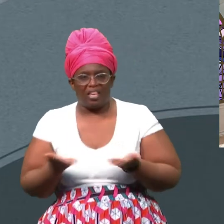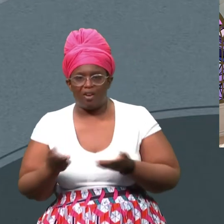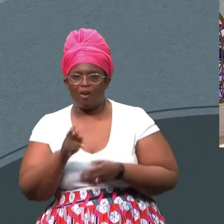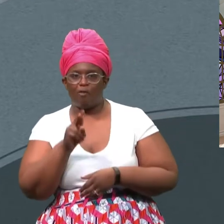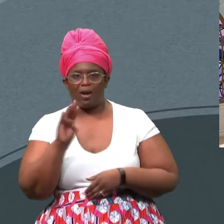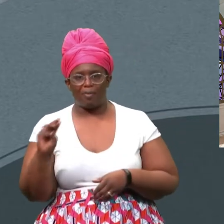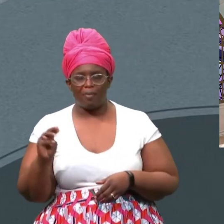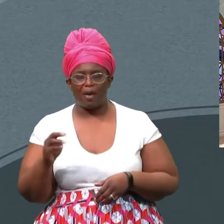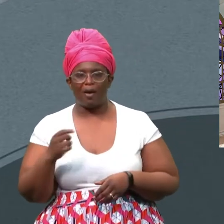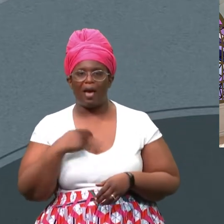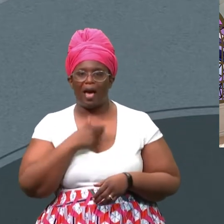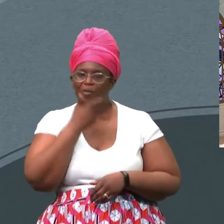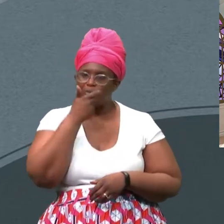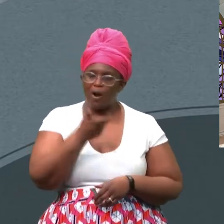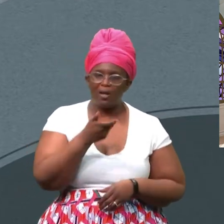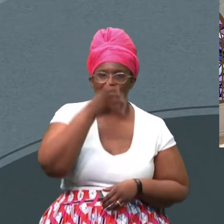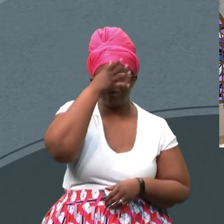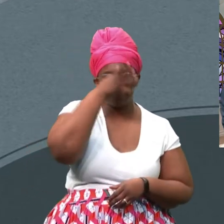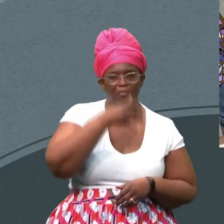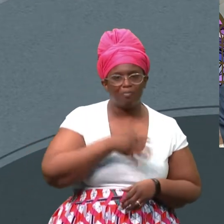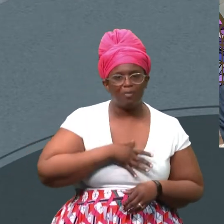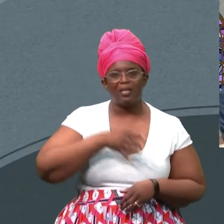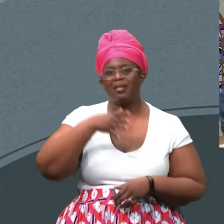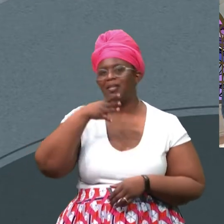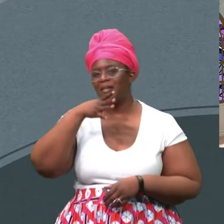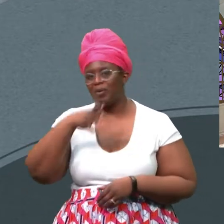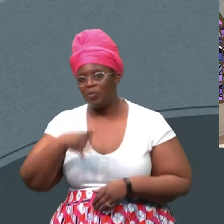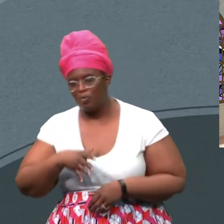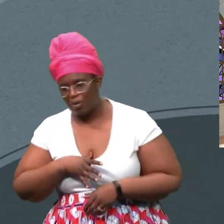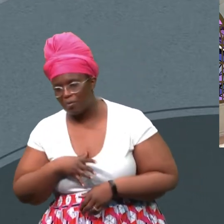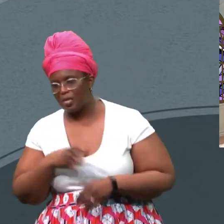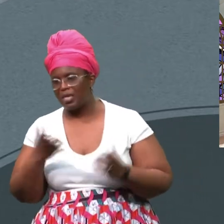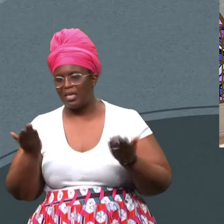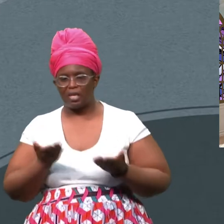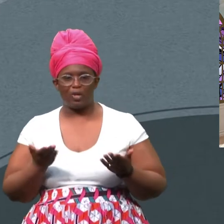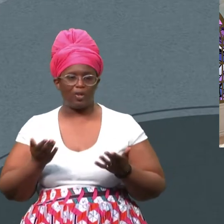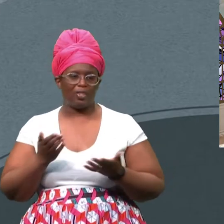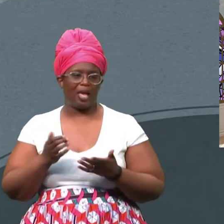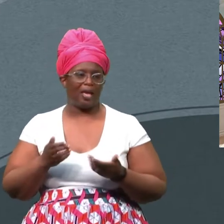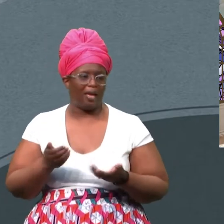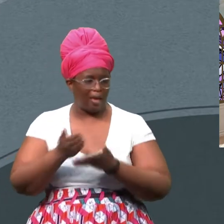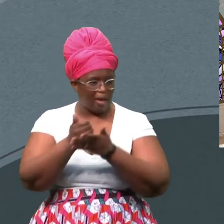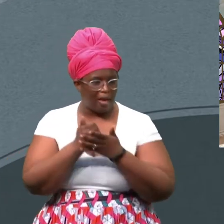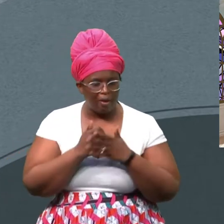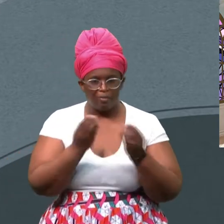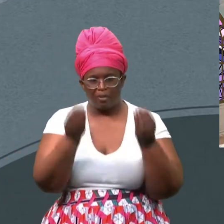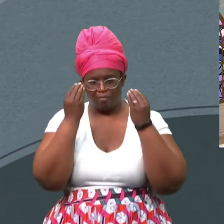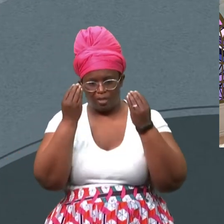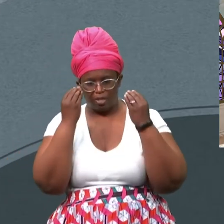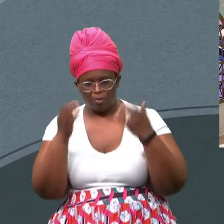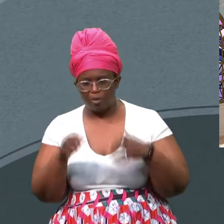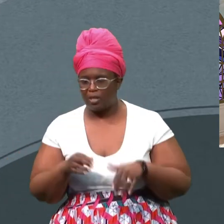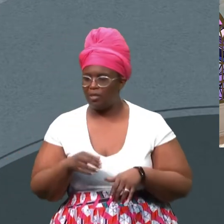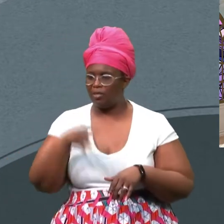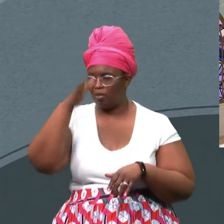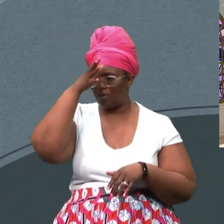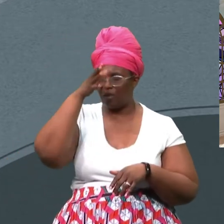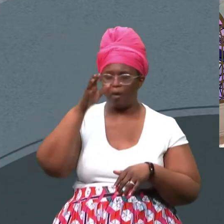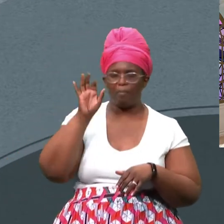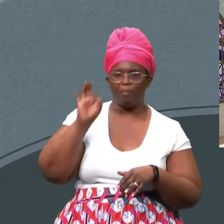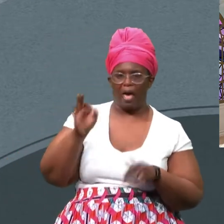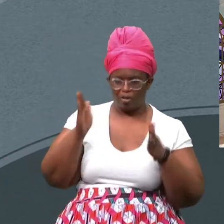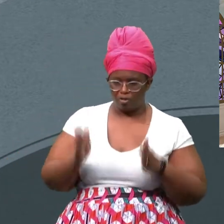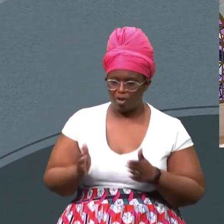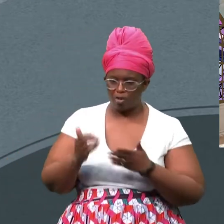I've watched the men and women that have helped mother and father me. I reflect upon the men in ministry that have